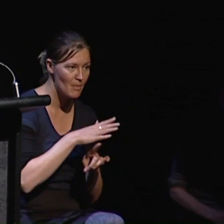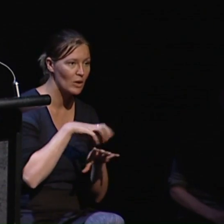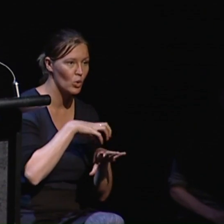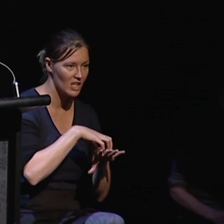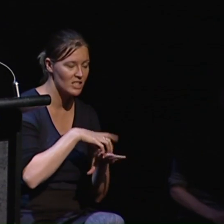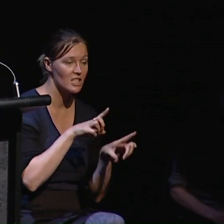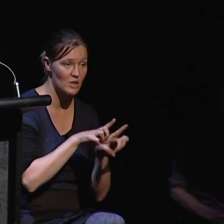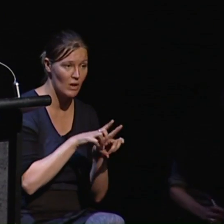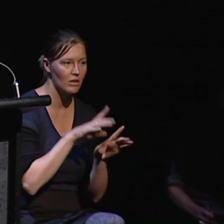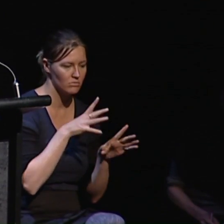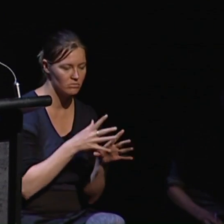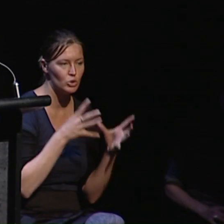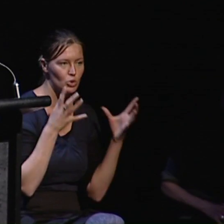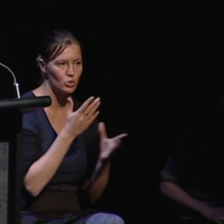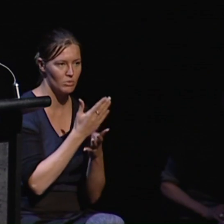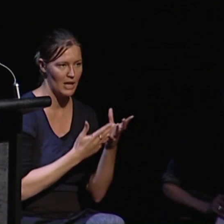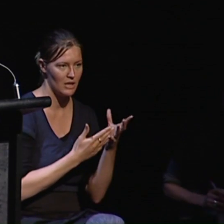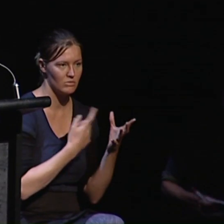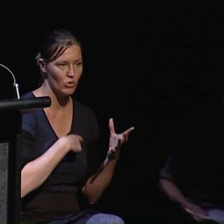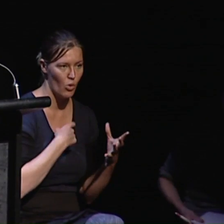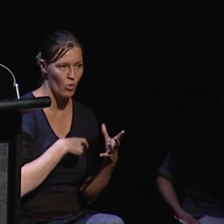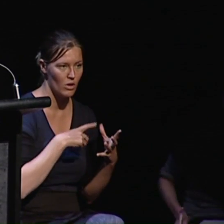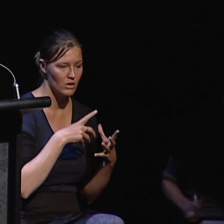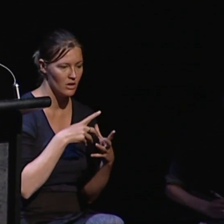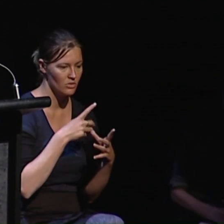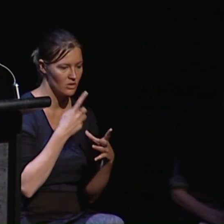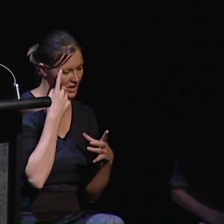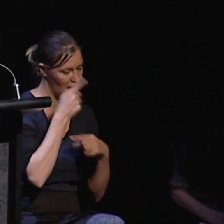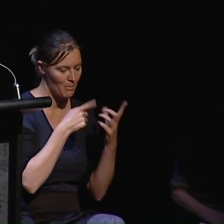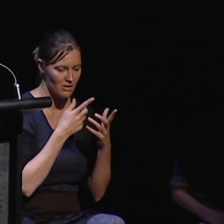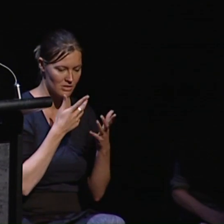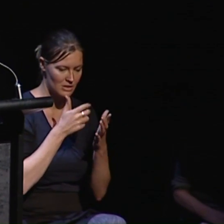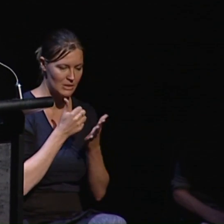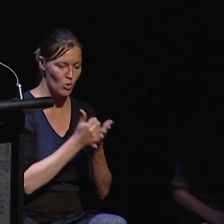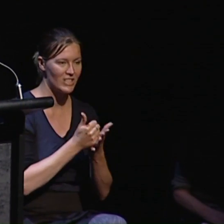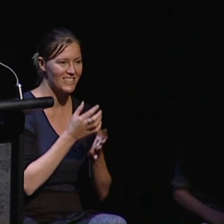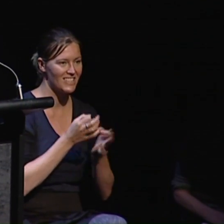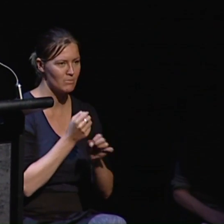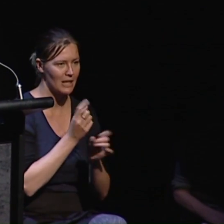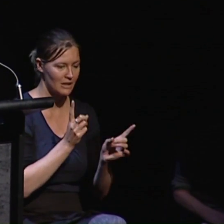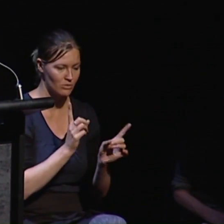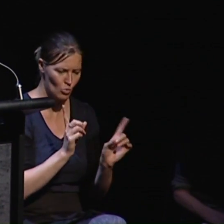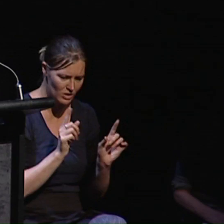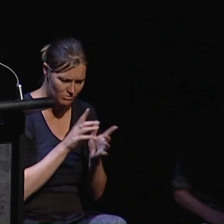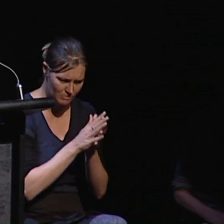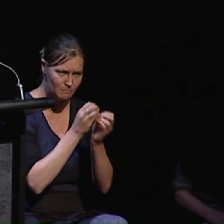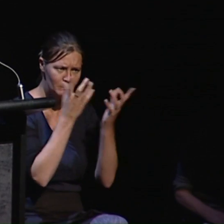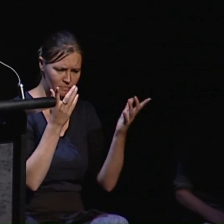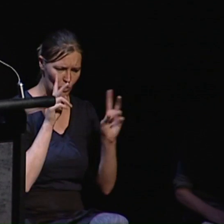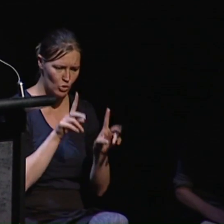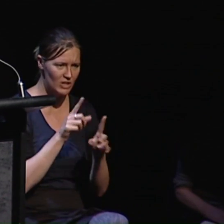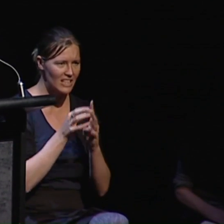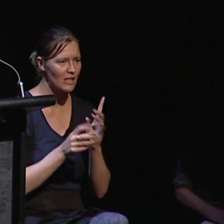particular have a really large role to play in thinking about what supported decision-making looks like. And for families, that can be a very difficult thing.